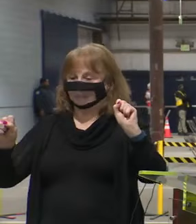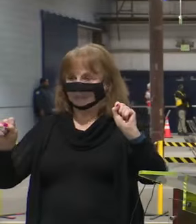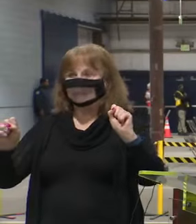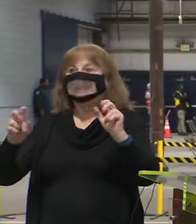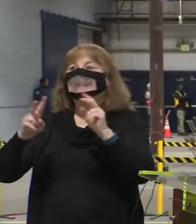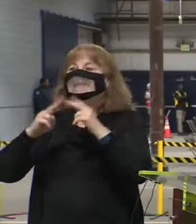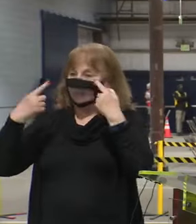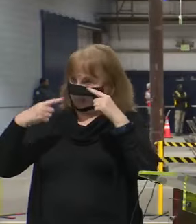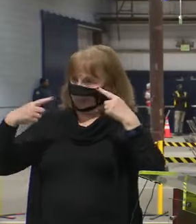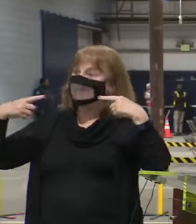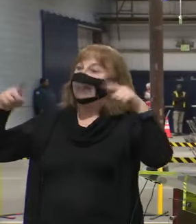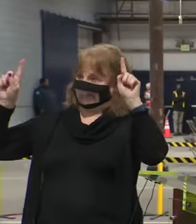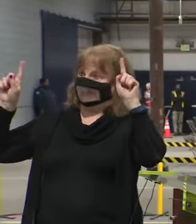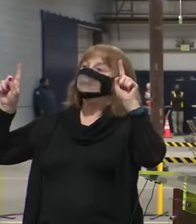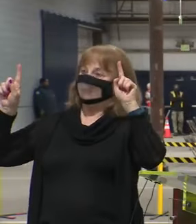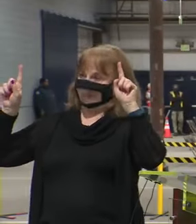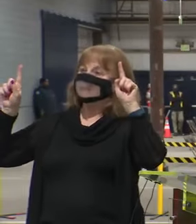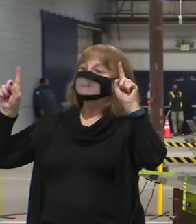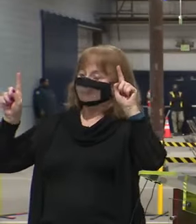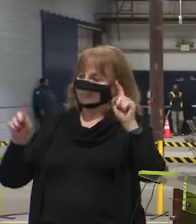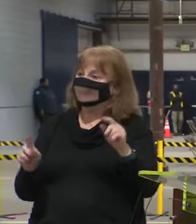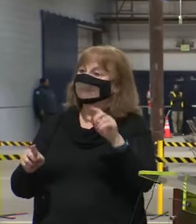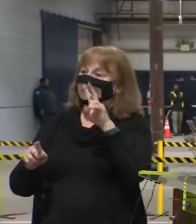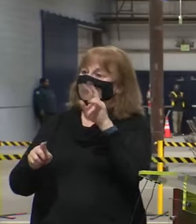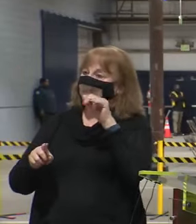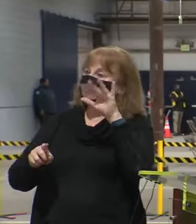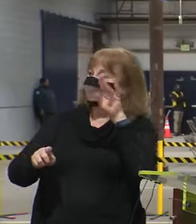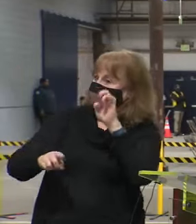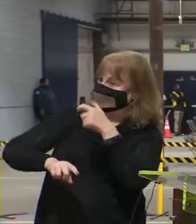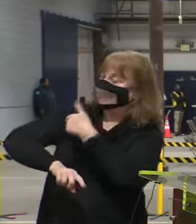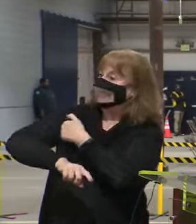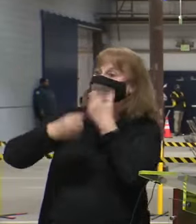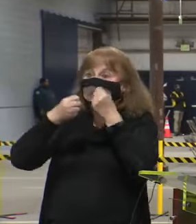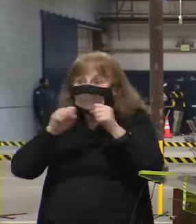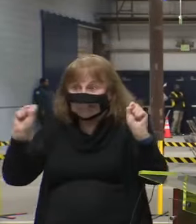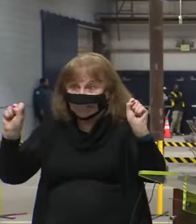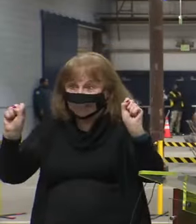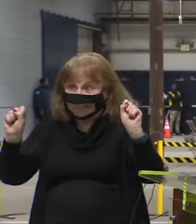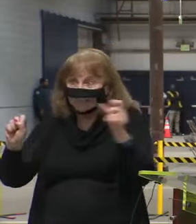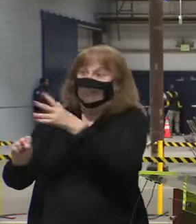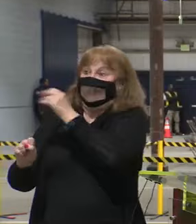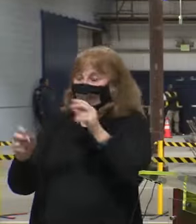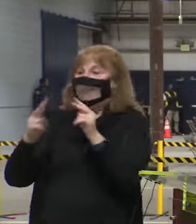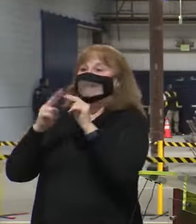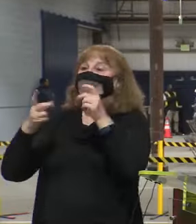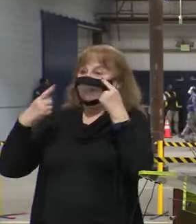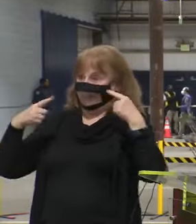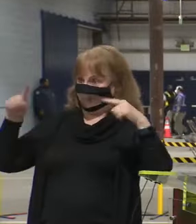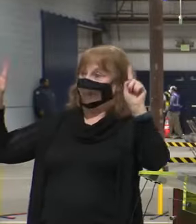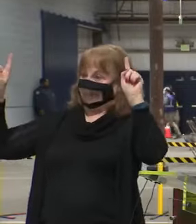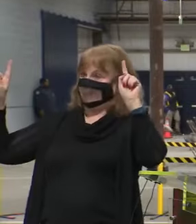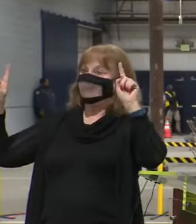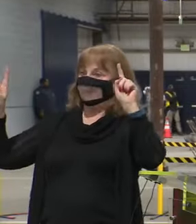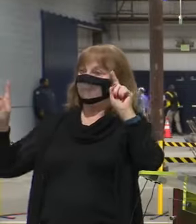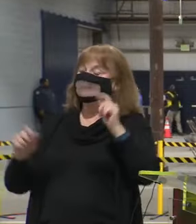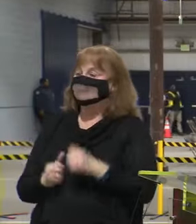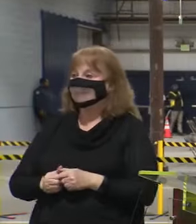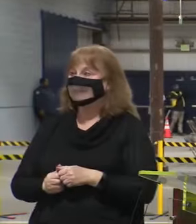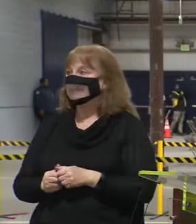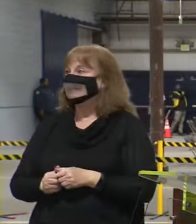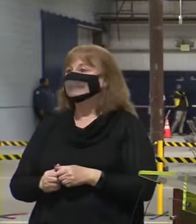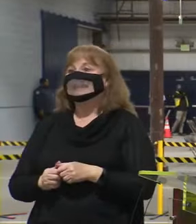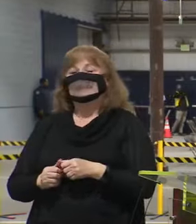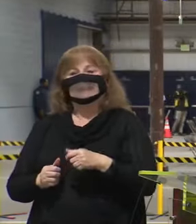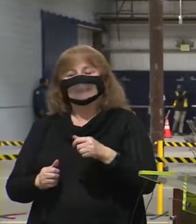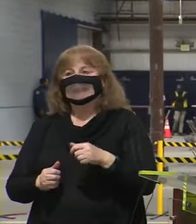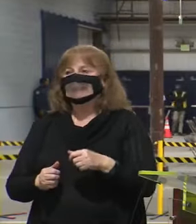very effective. The vaccine is safe and very effective. It's an